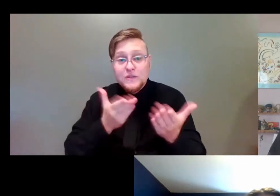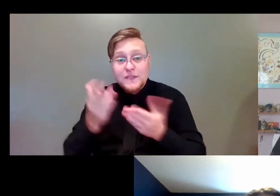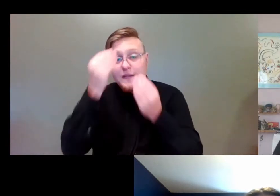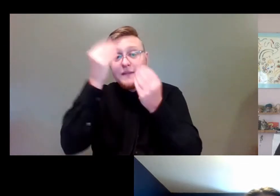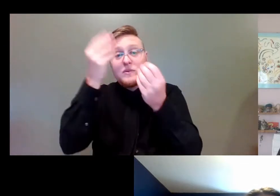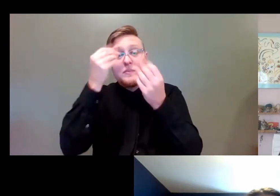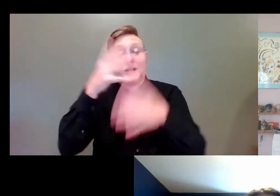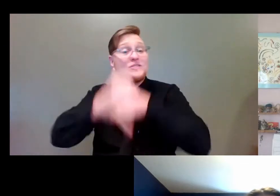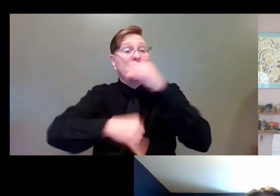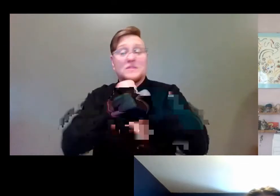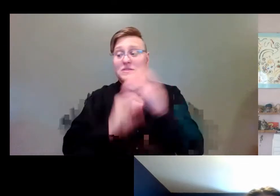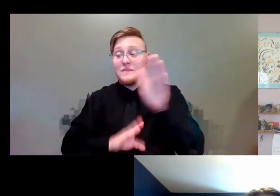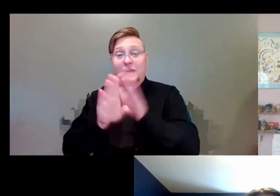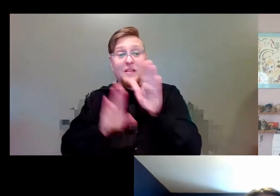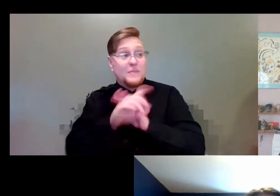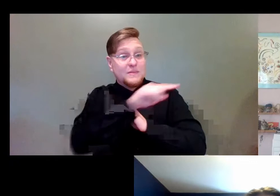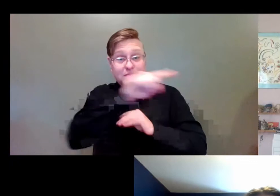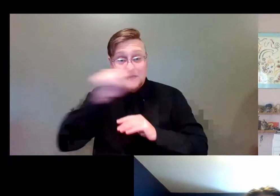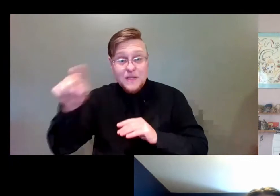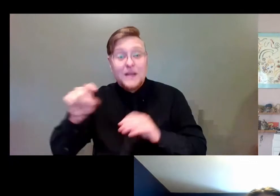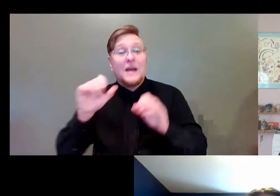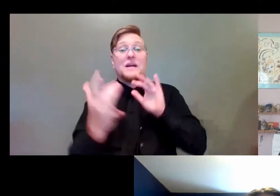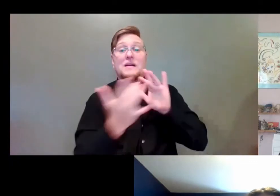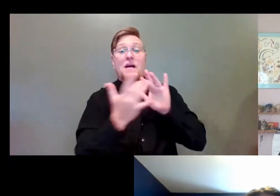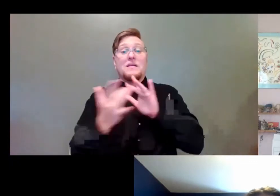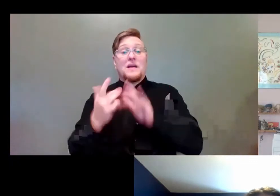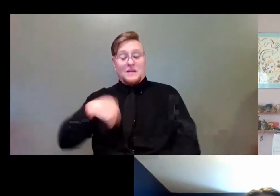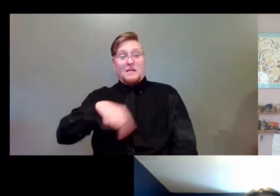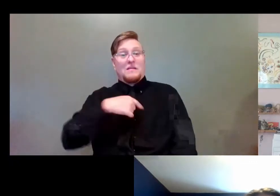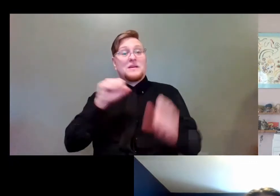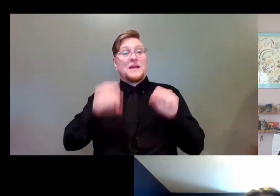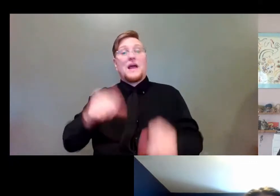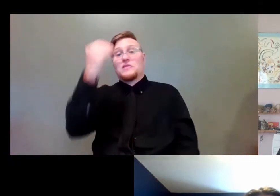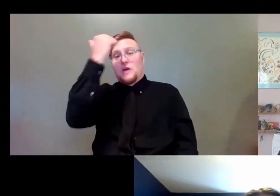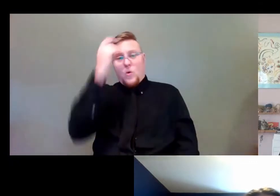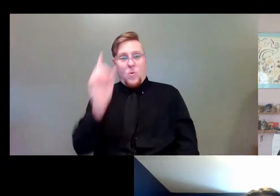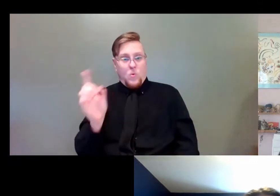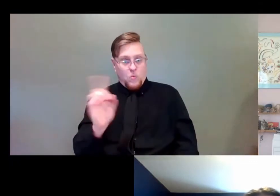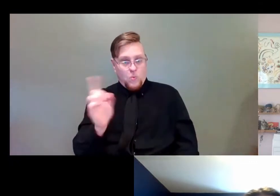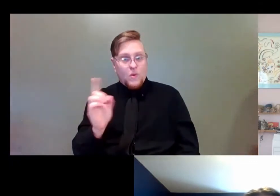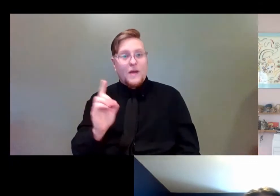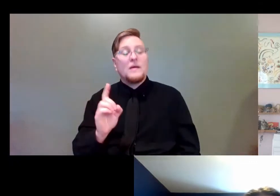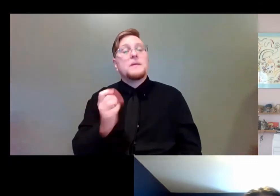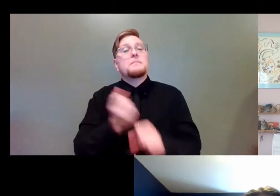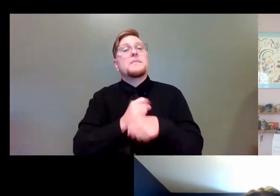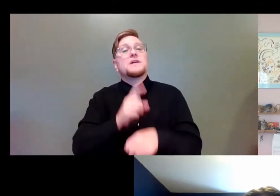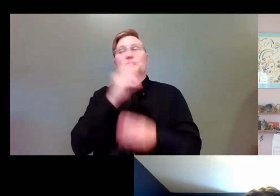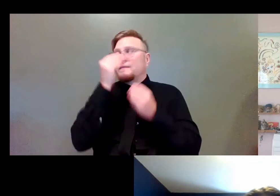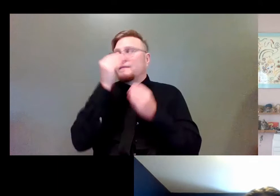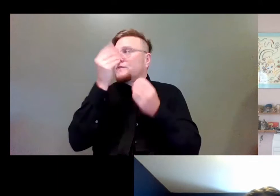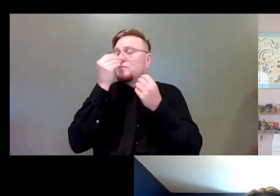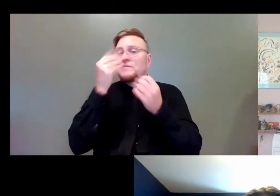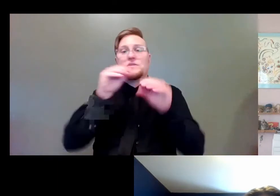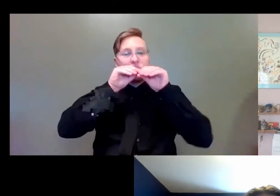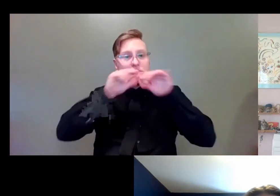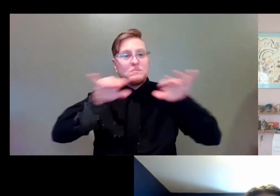international development organizations need to go to the disabled women leaders, to the Wild women leaders, to make sure the information is